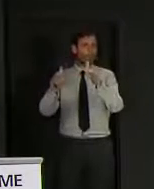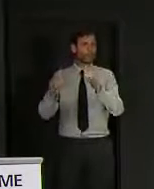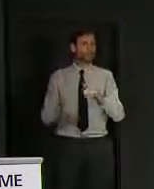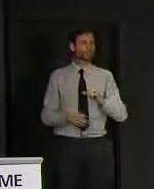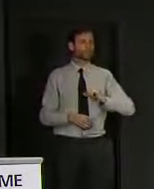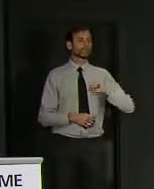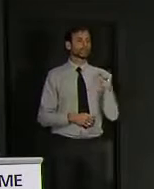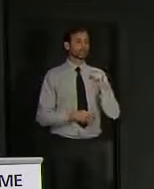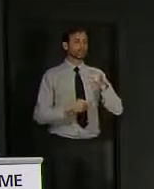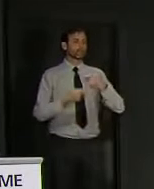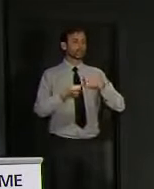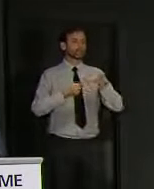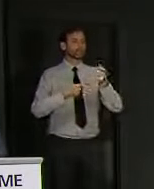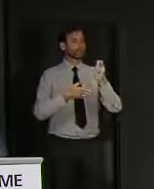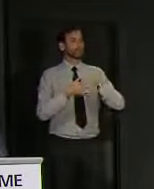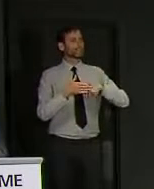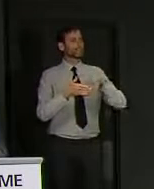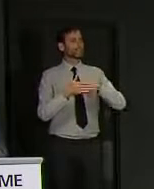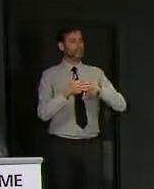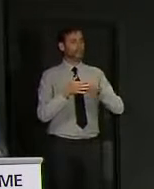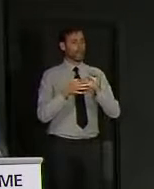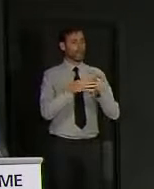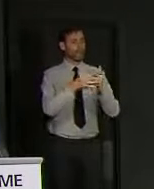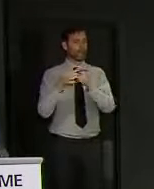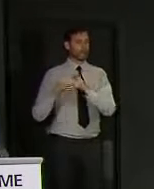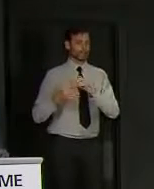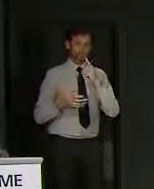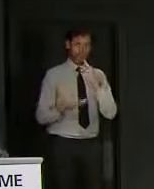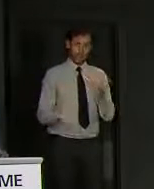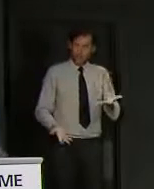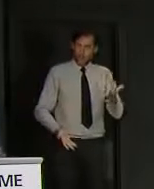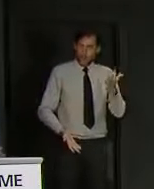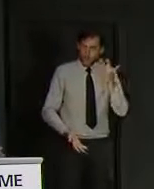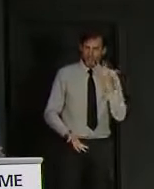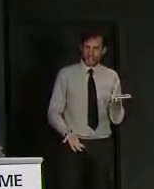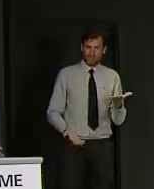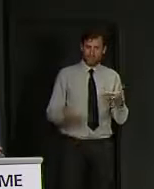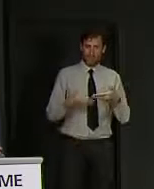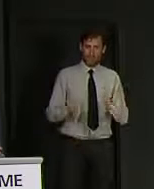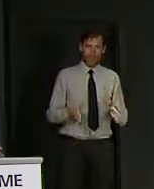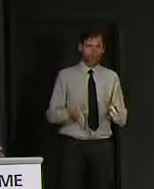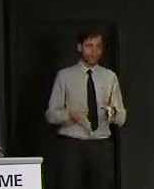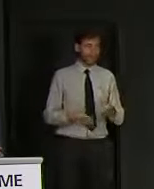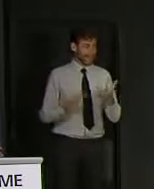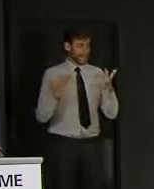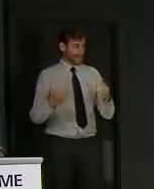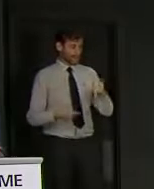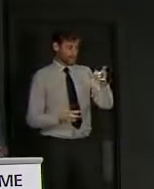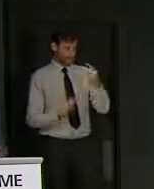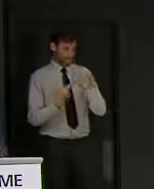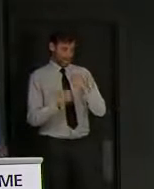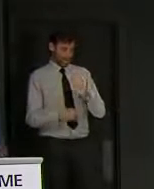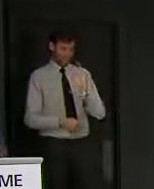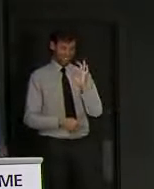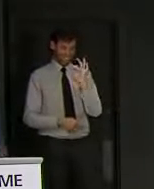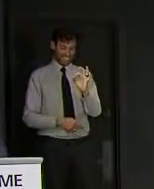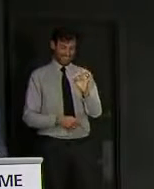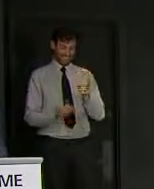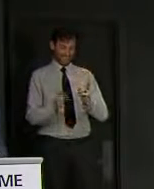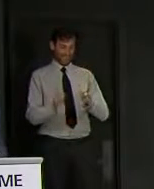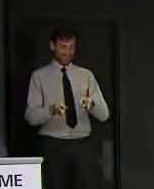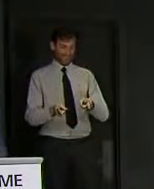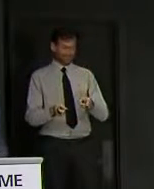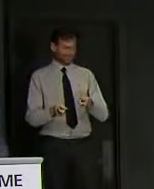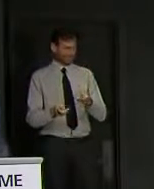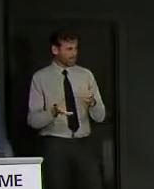Consortium is saying they've given no indication about when stores are opening, and with zero deaths, shouldn't we be looking at trying to sort of limit the